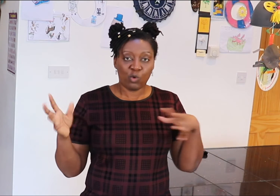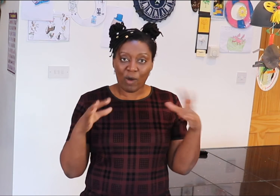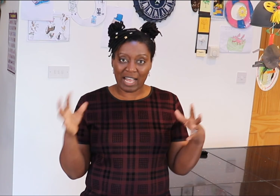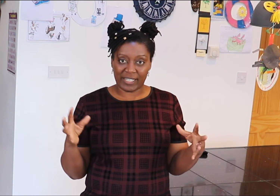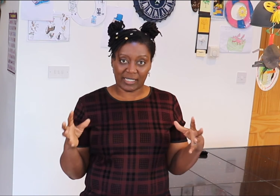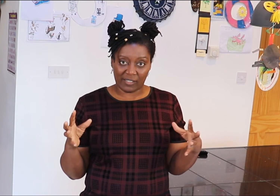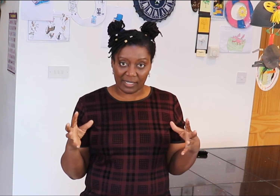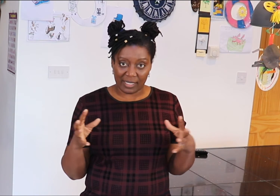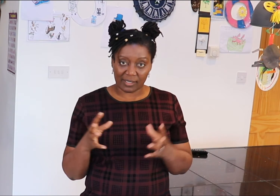why have I started this?